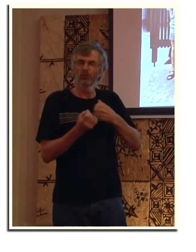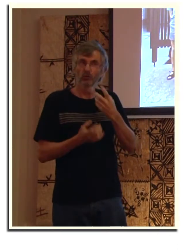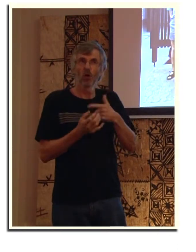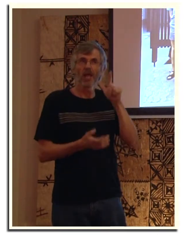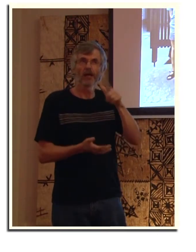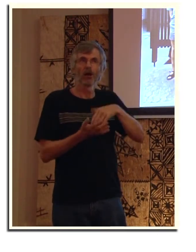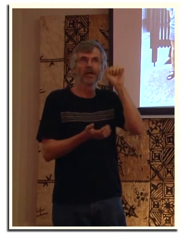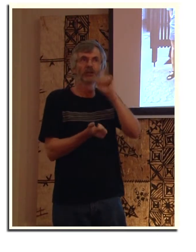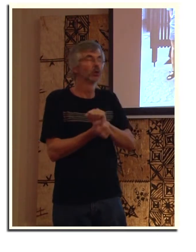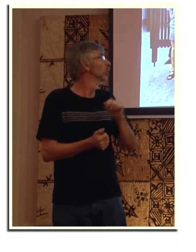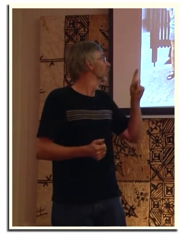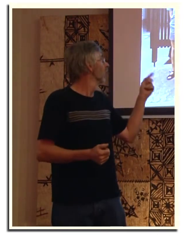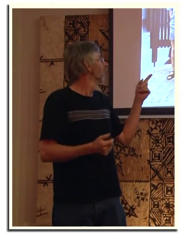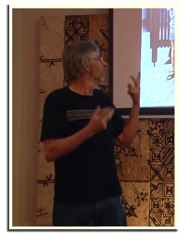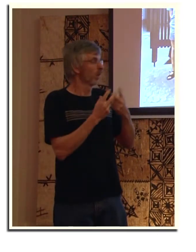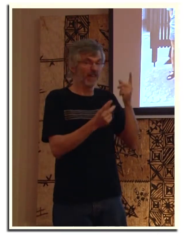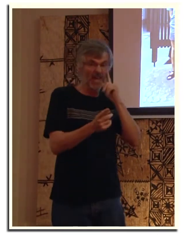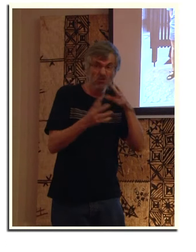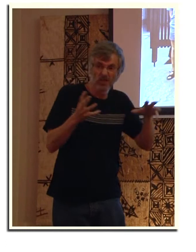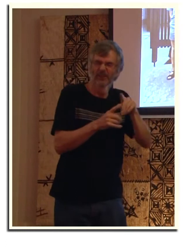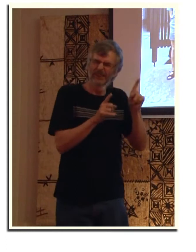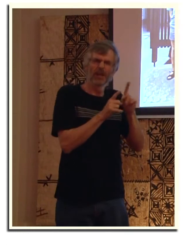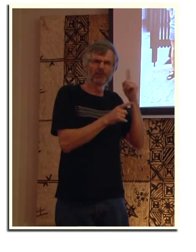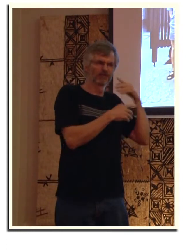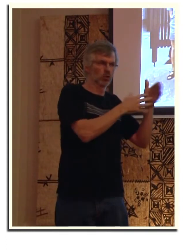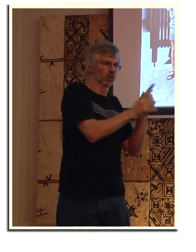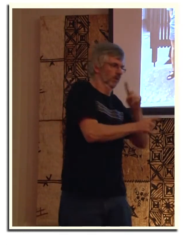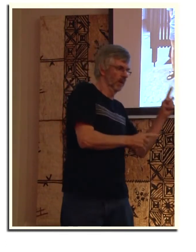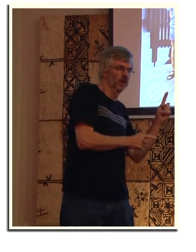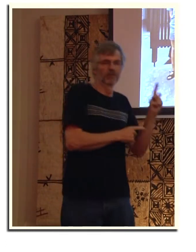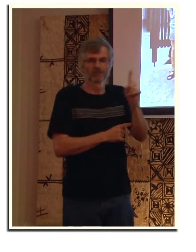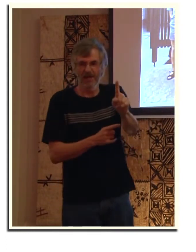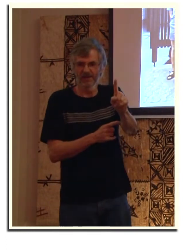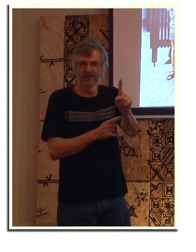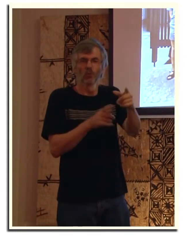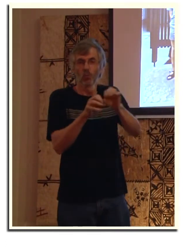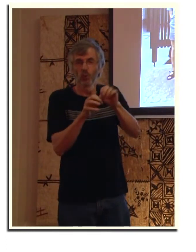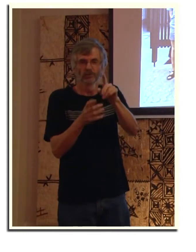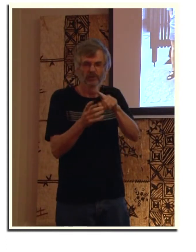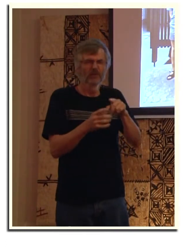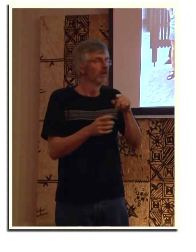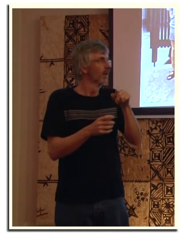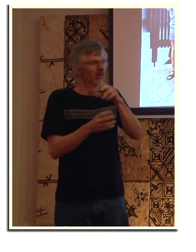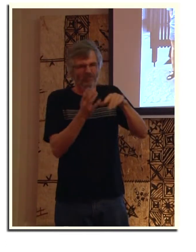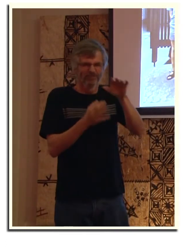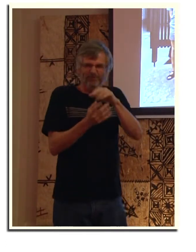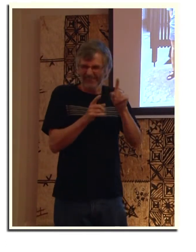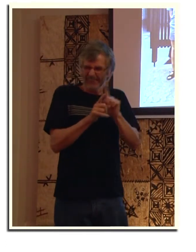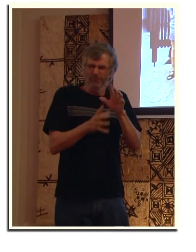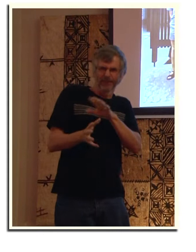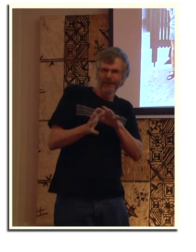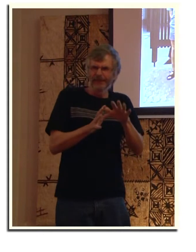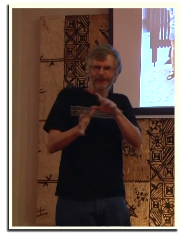would go back to the deaf unit to have studies with other deaf children. Moved to Rotorua, and this was at Rotorua Lakes High